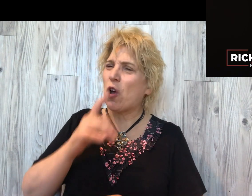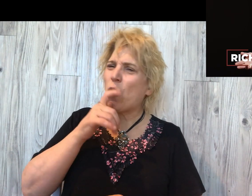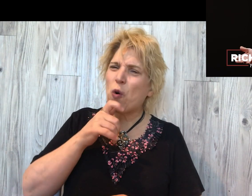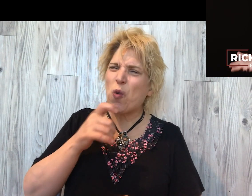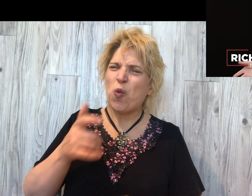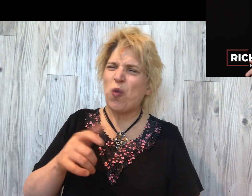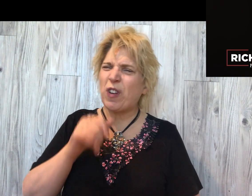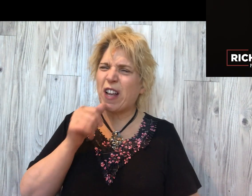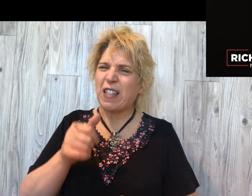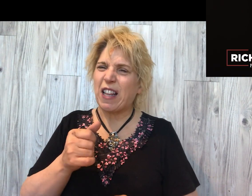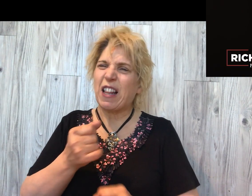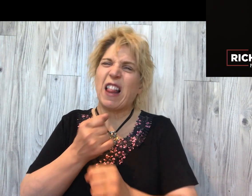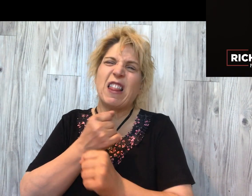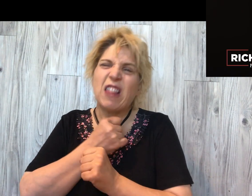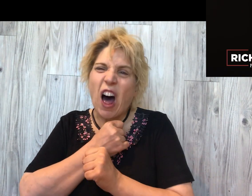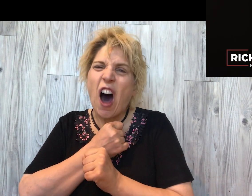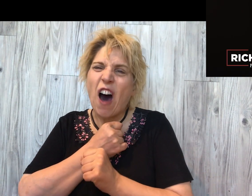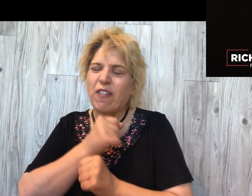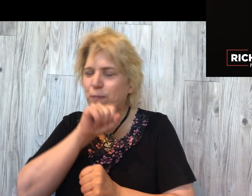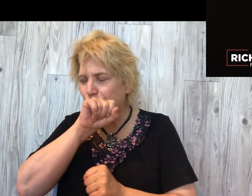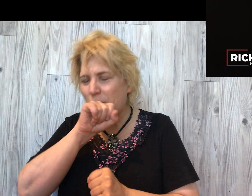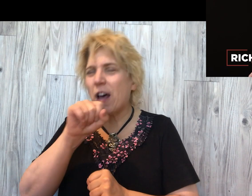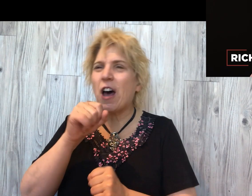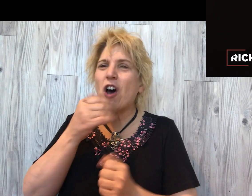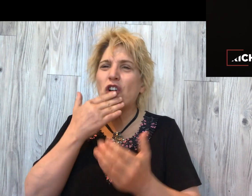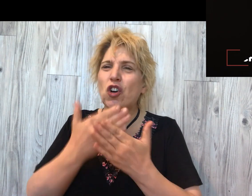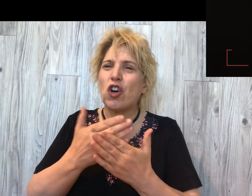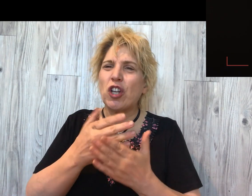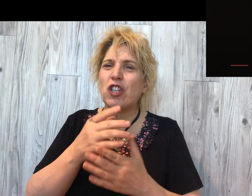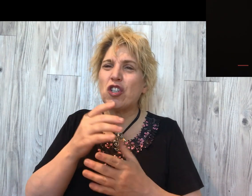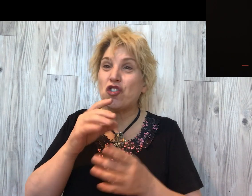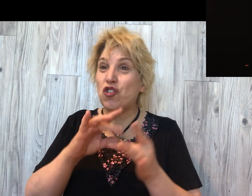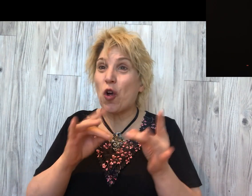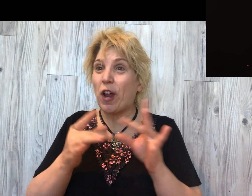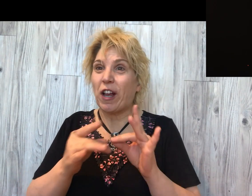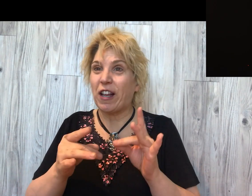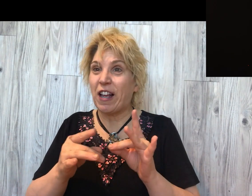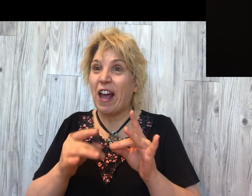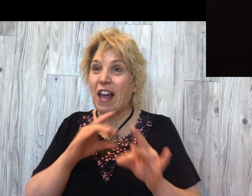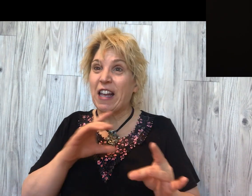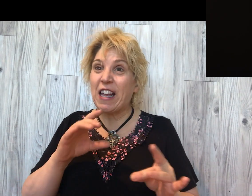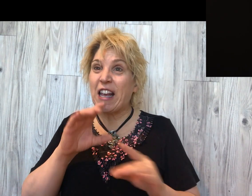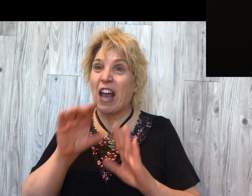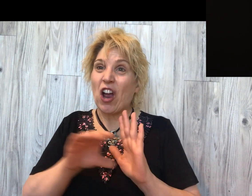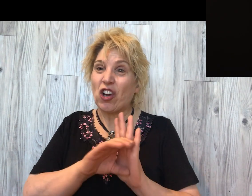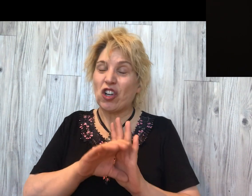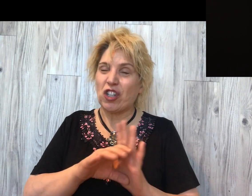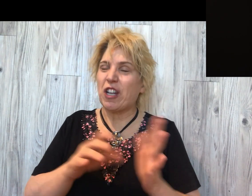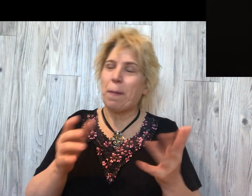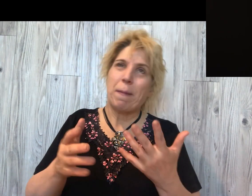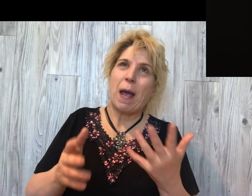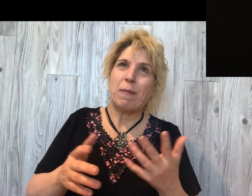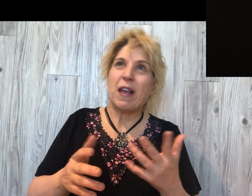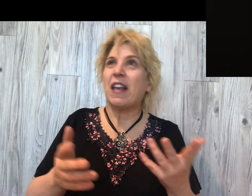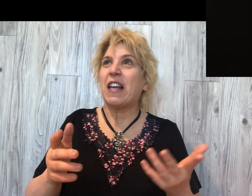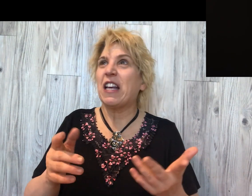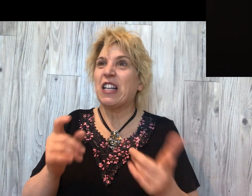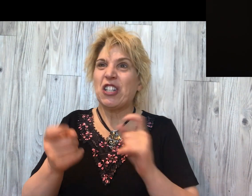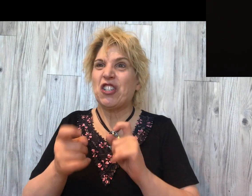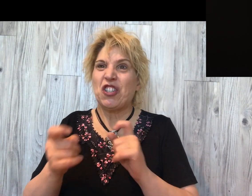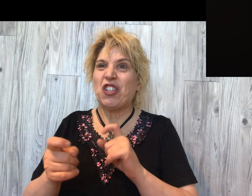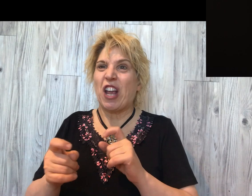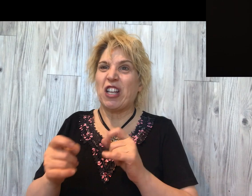about who doesn't love a good story. A good story with interesting characters and an engaging plot, maybe even a twist or two in